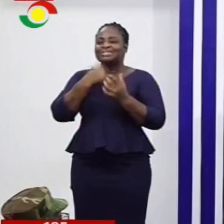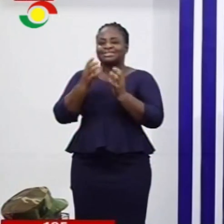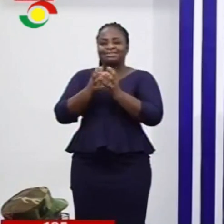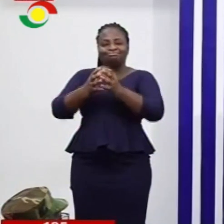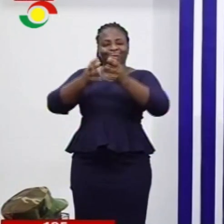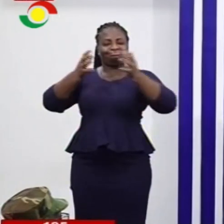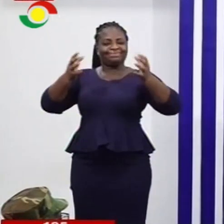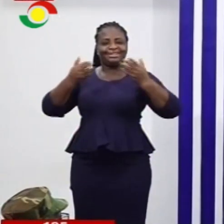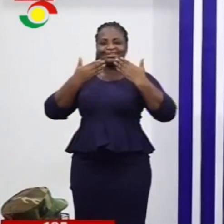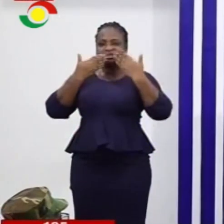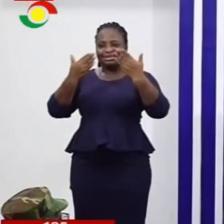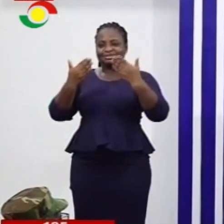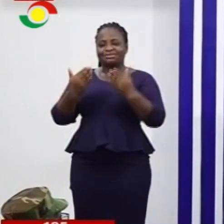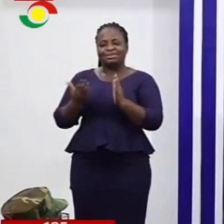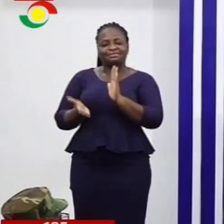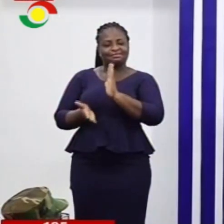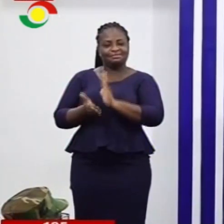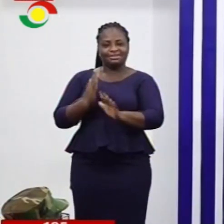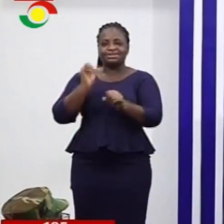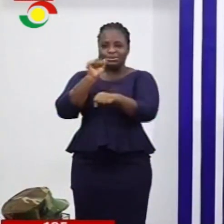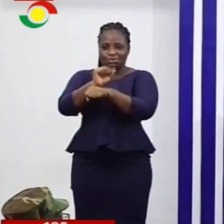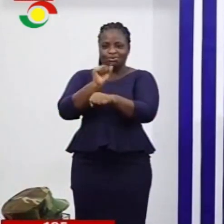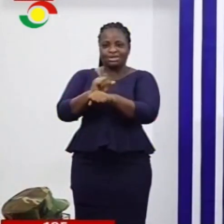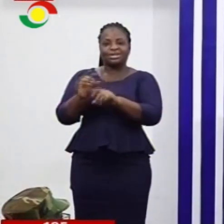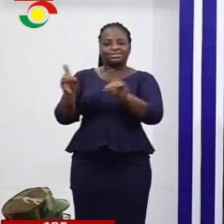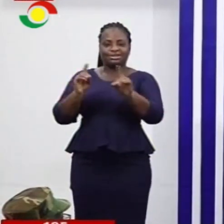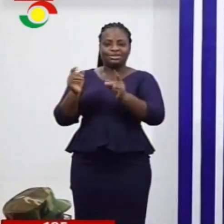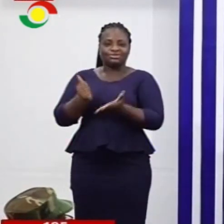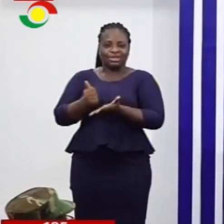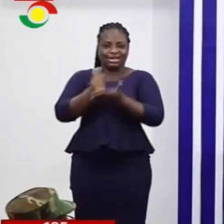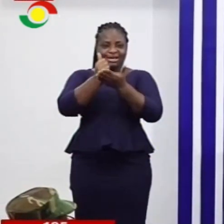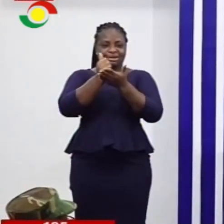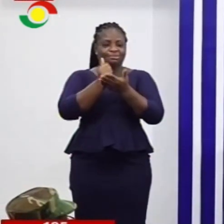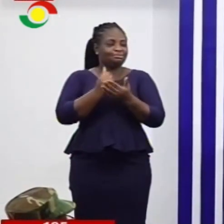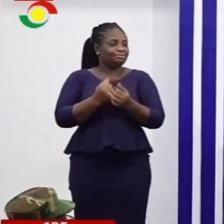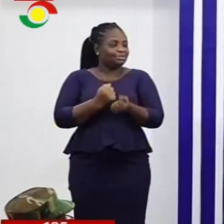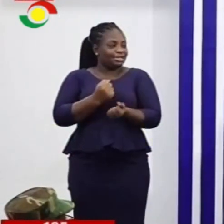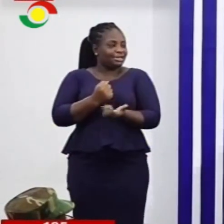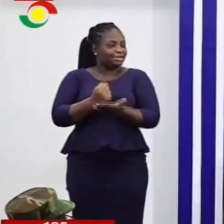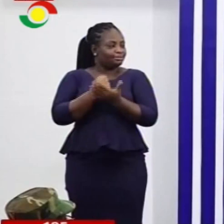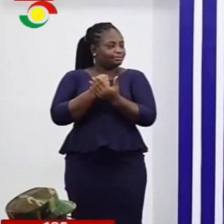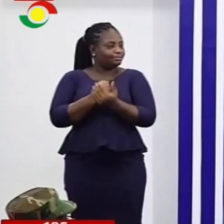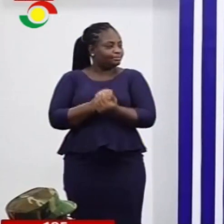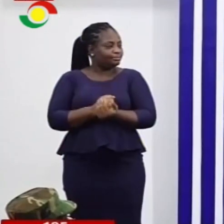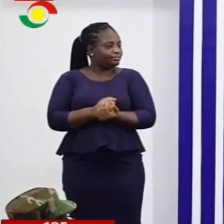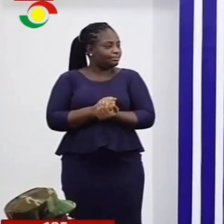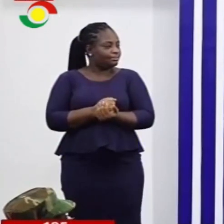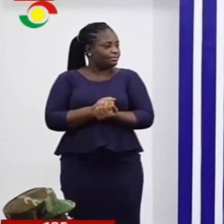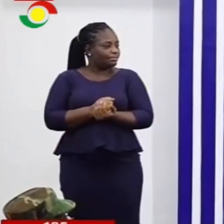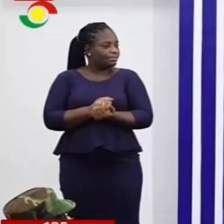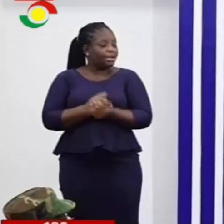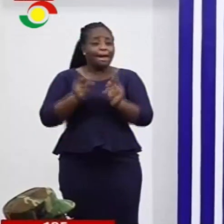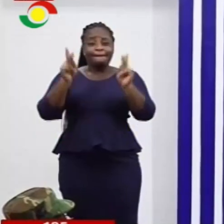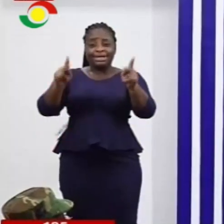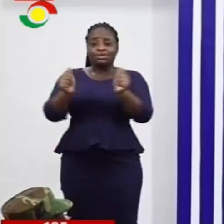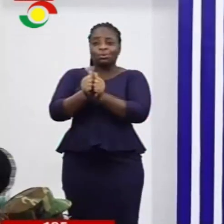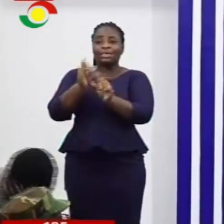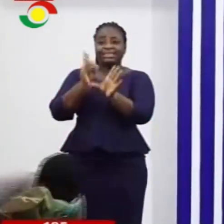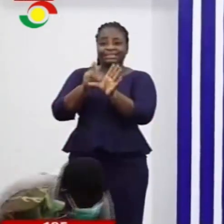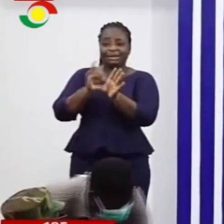them for this very quick job that they've managed to do to help us provide more information. Honorable Minister. With persons with